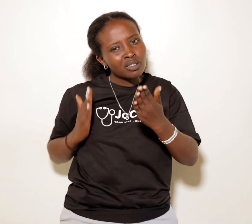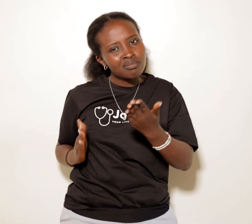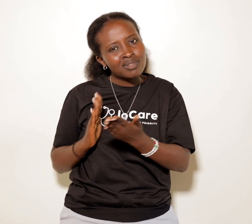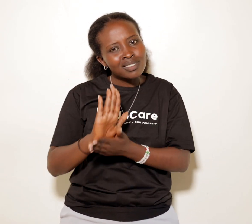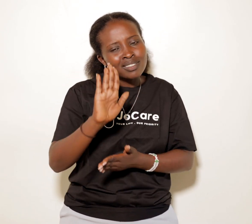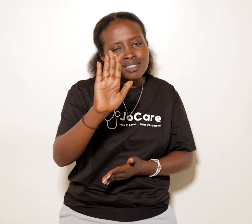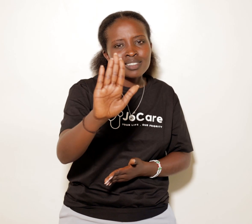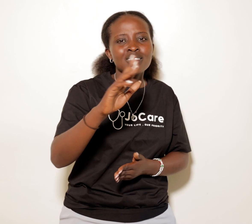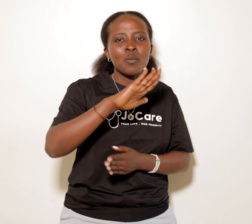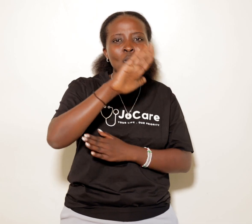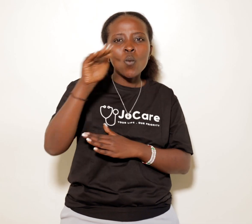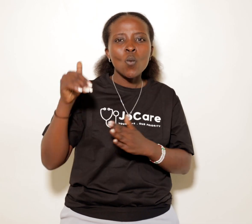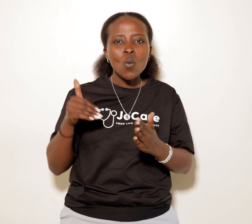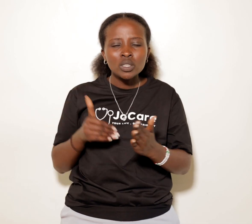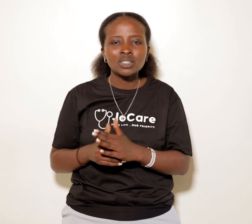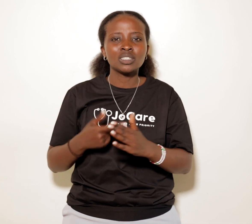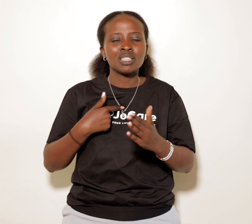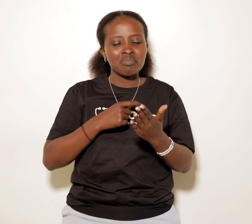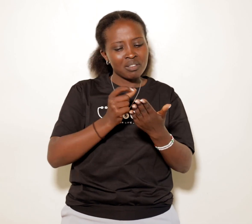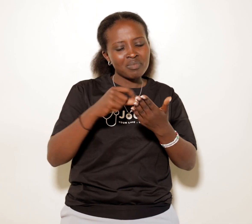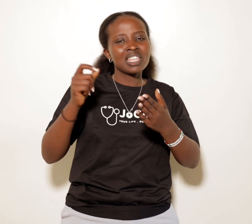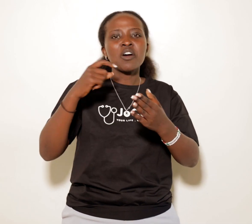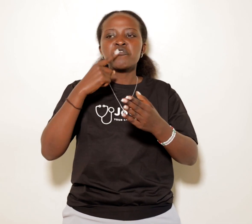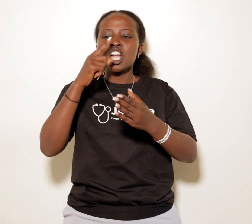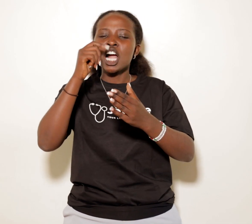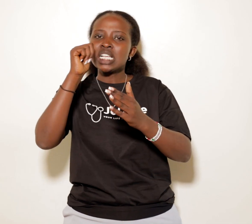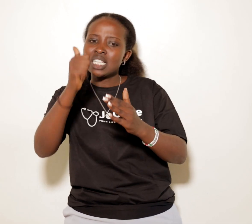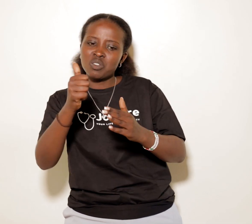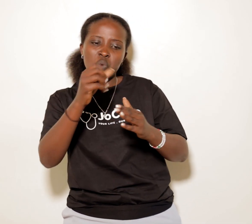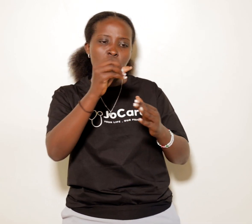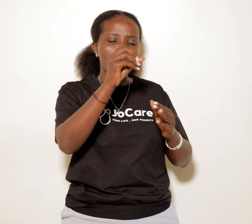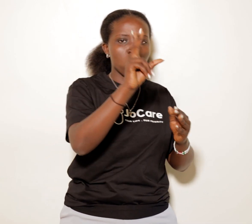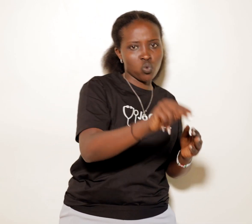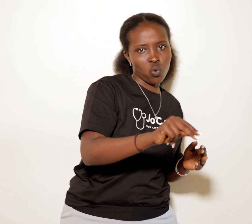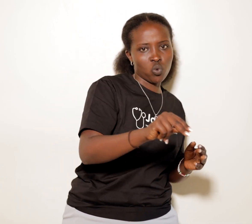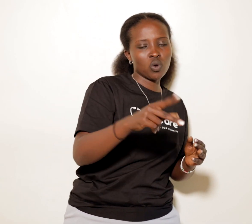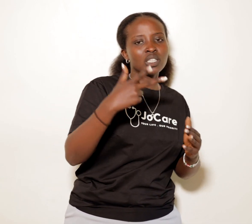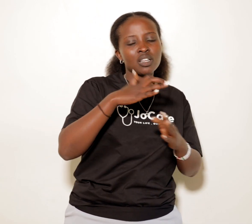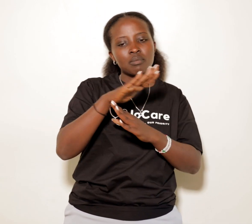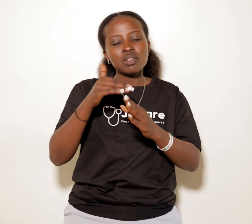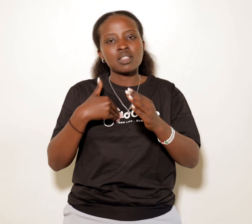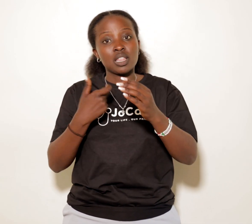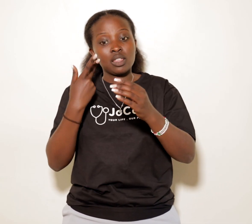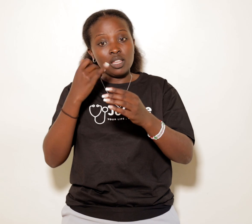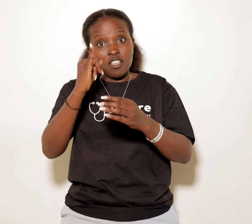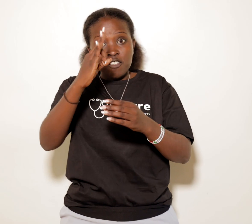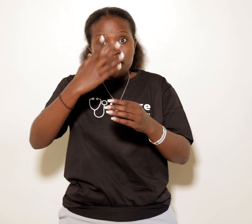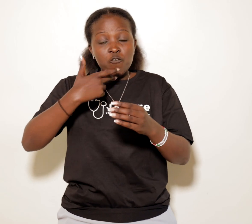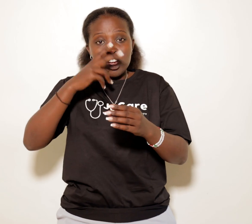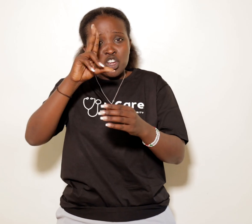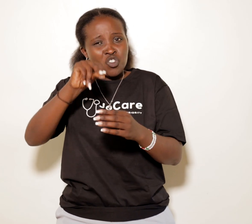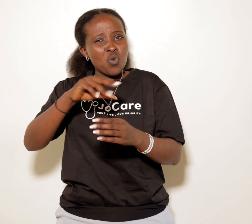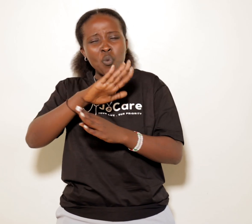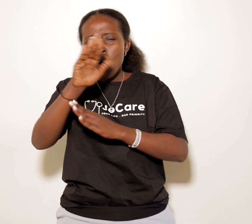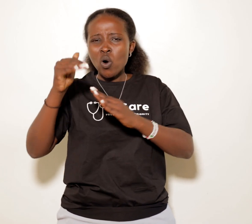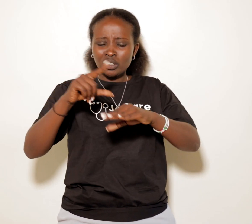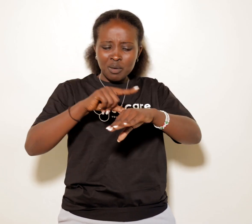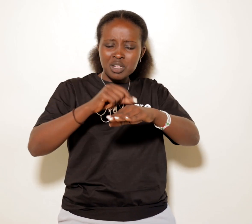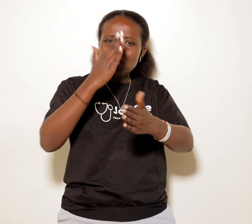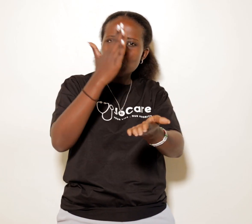How they should say no or yes. Let them know where the boundaries of their body stops from and where